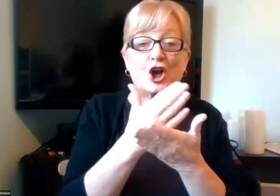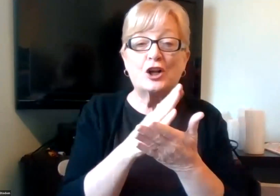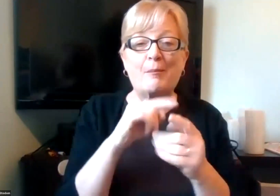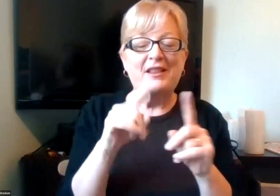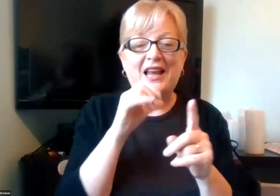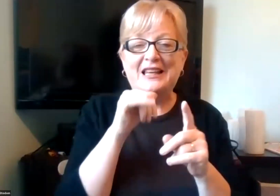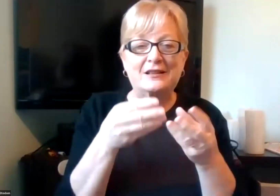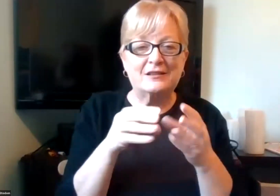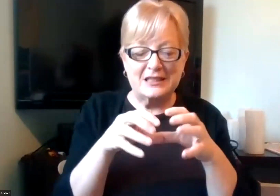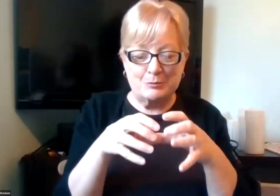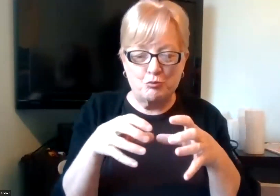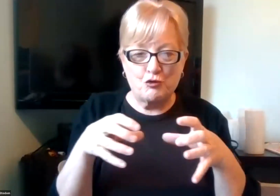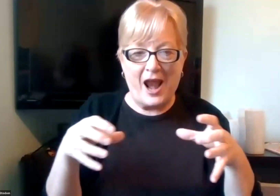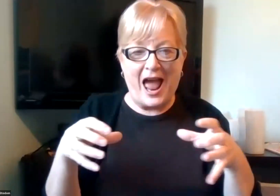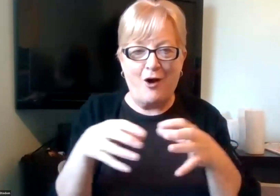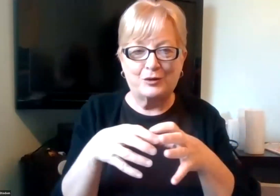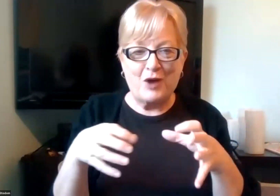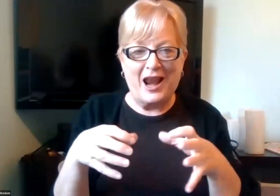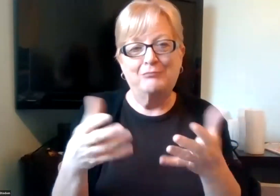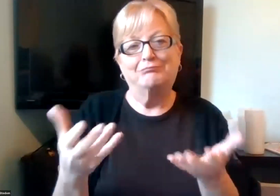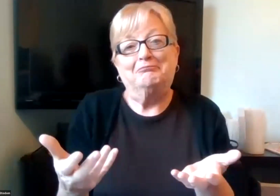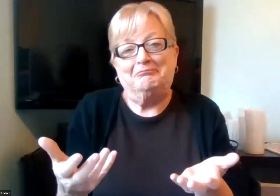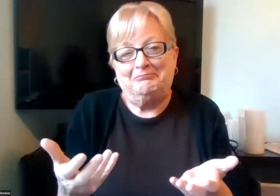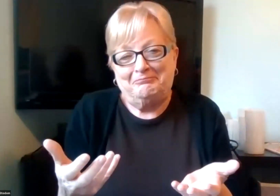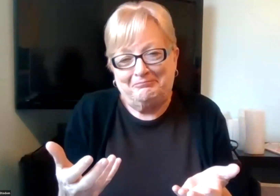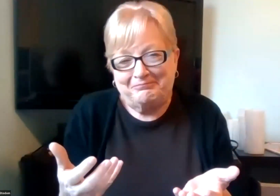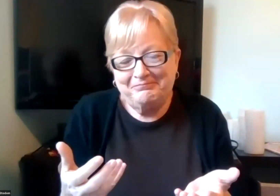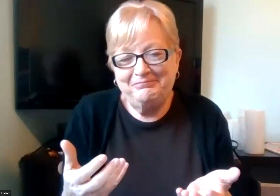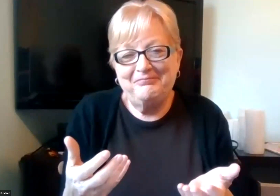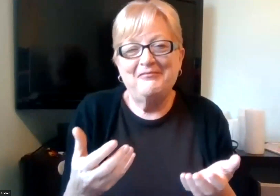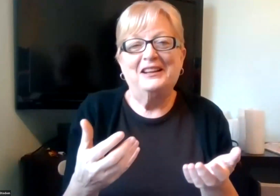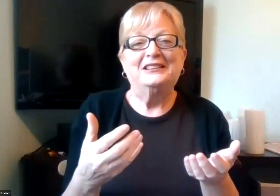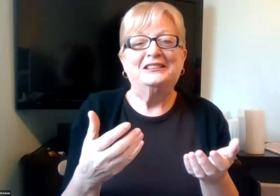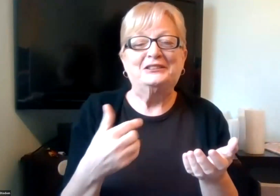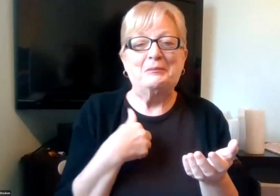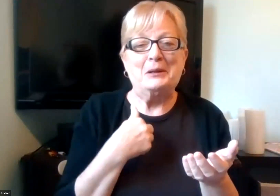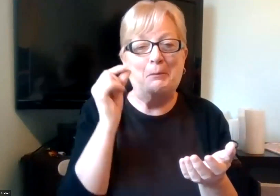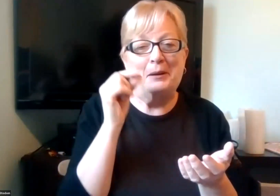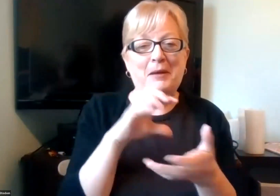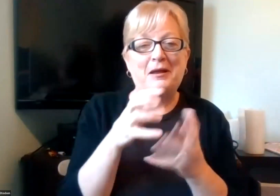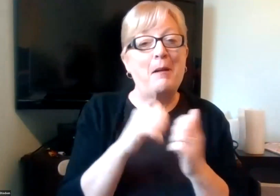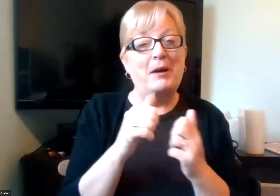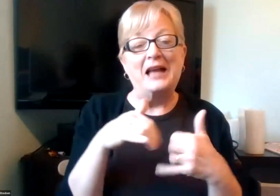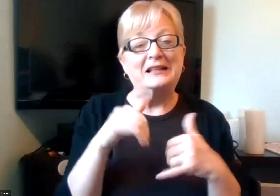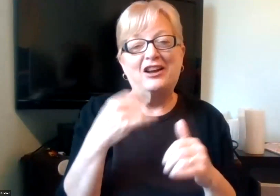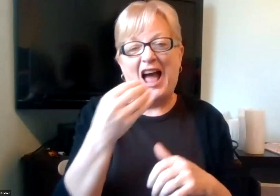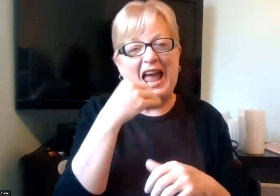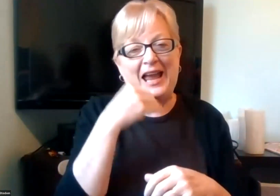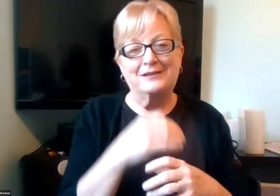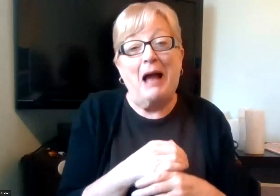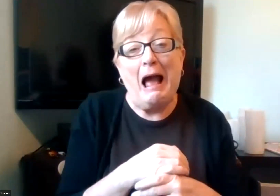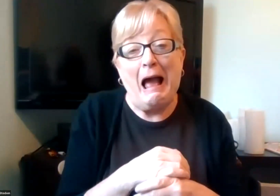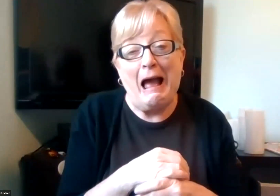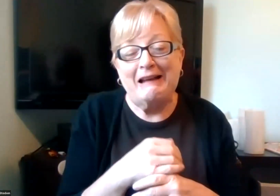didn't plump out like a cookie. So I still ate every single one of those, by the